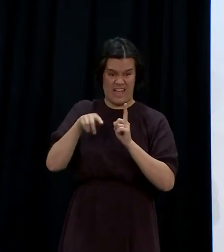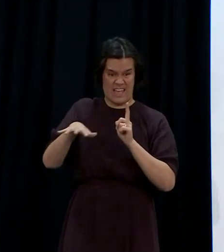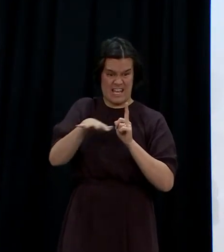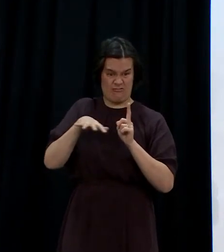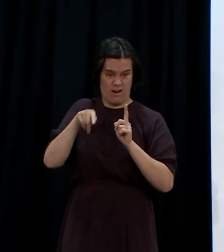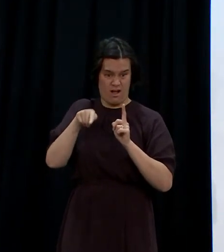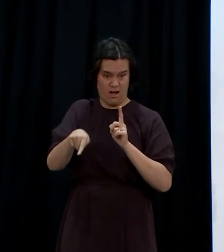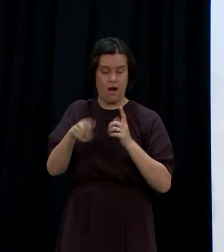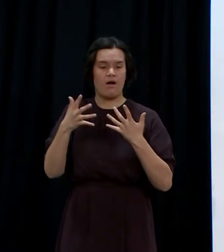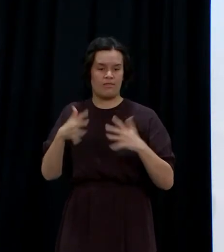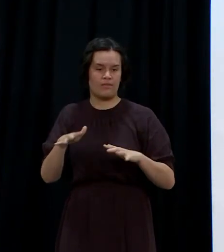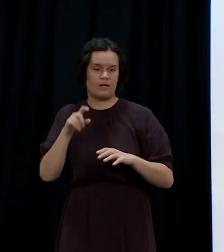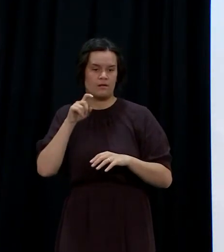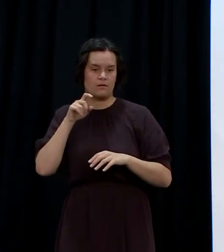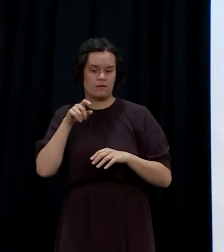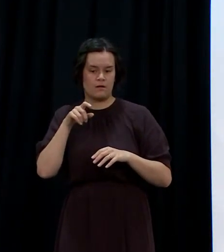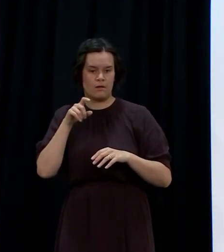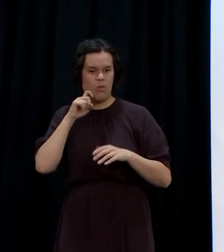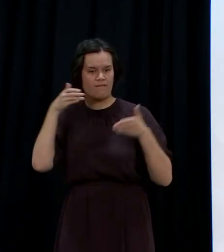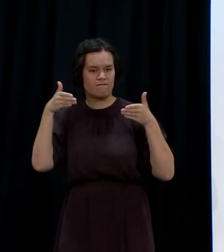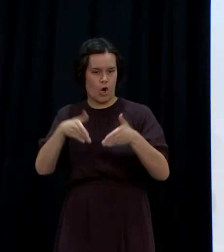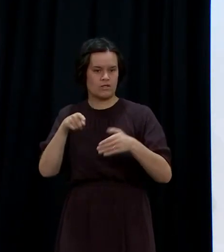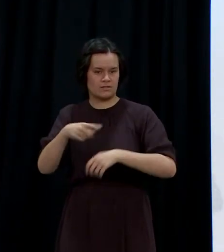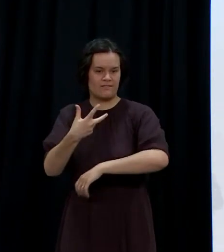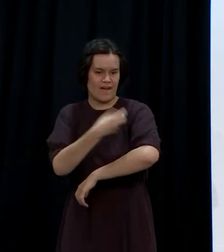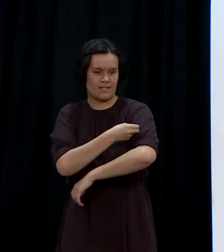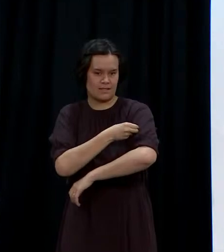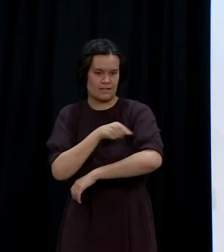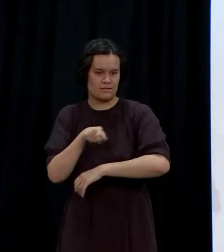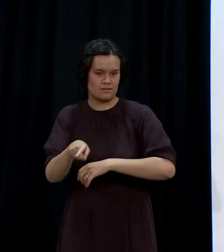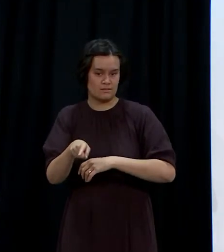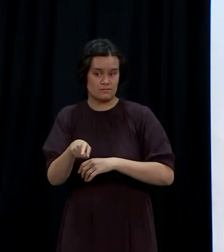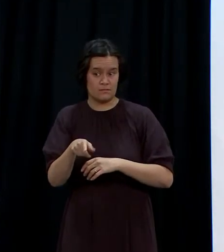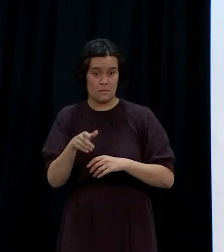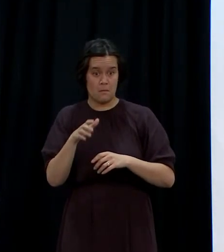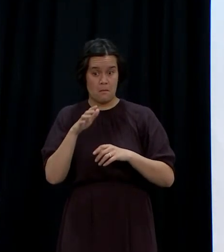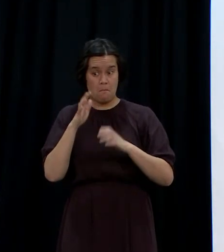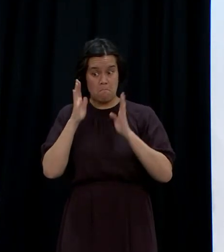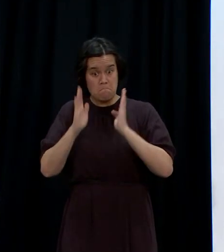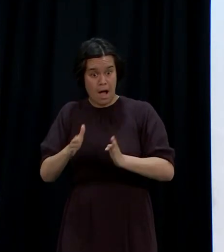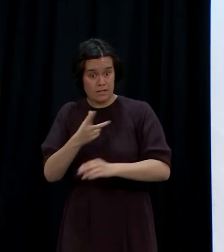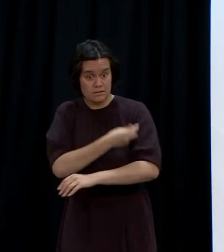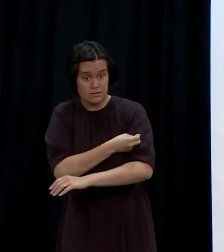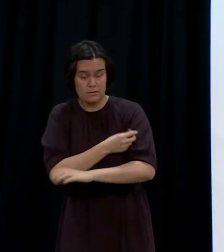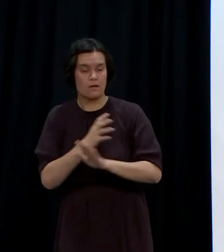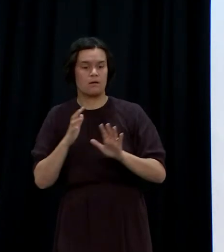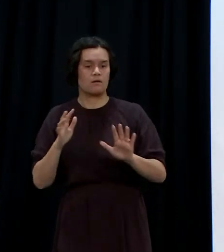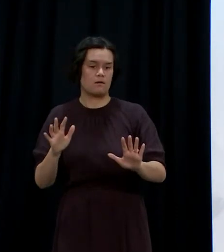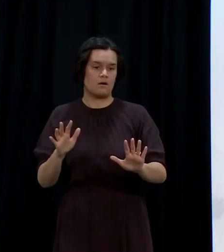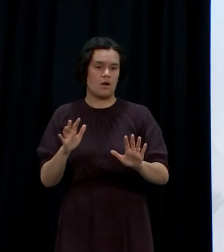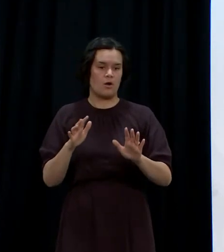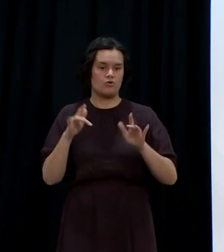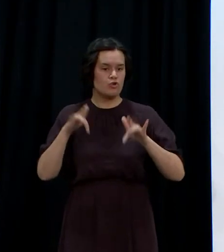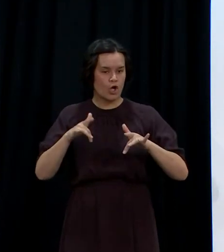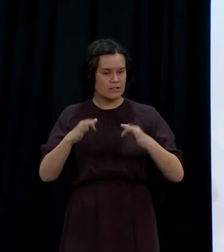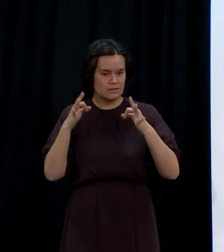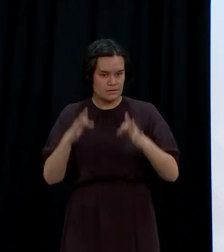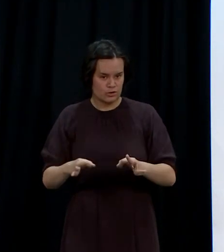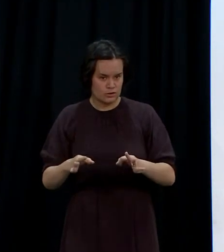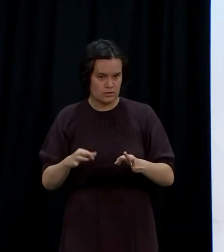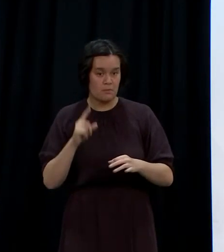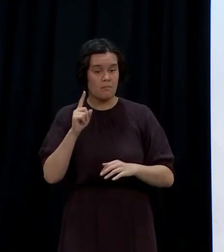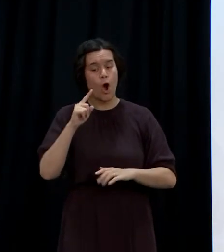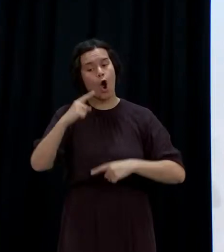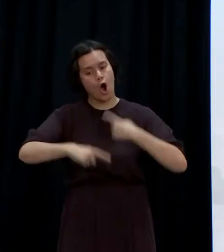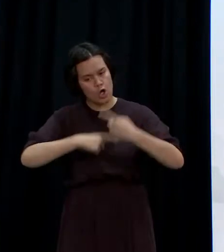around vaccination issues, and if we do make that decision, it would have to go through the right processes as well. But at this point, we have not made that decision. But